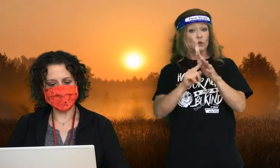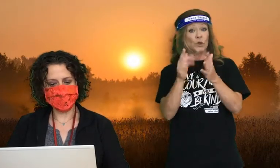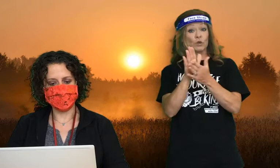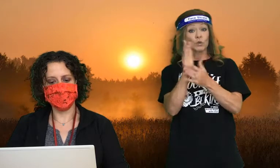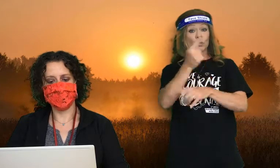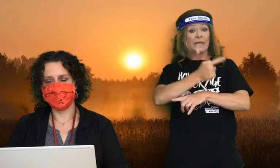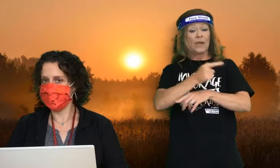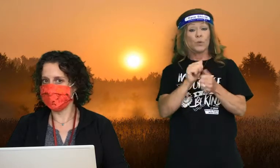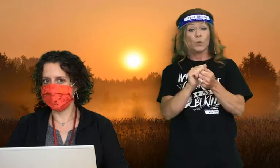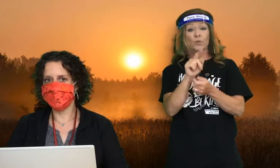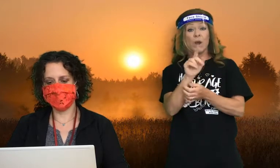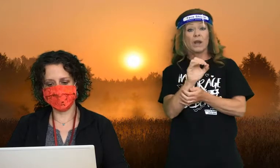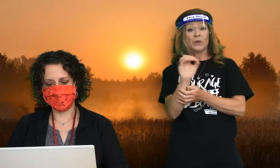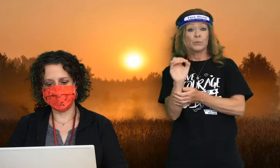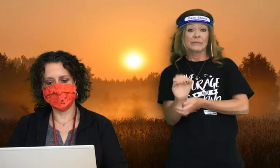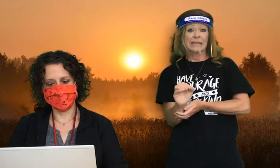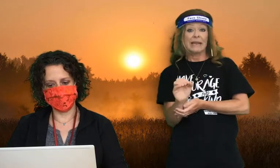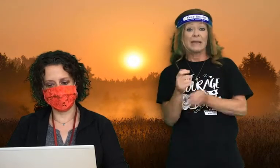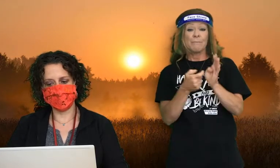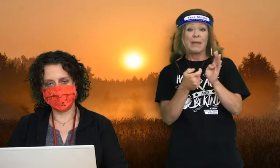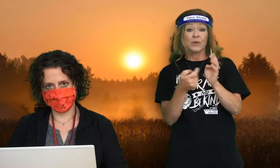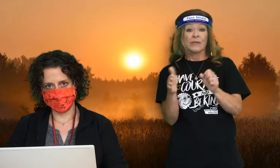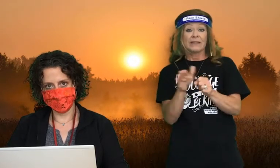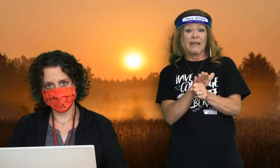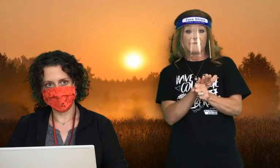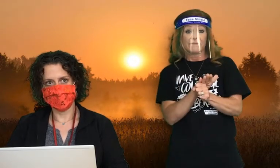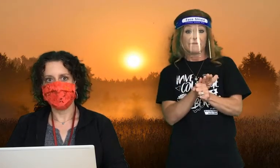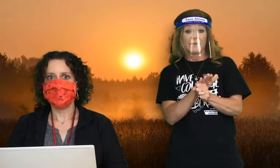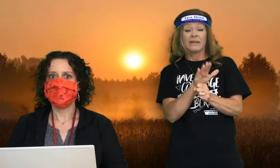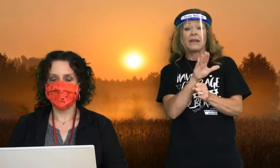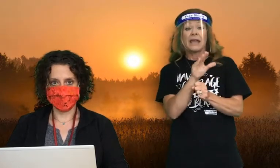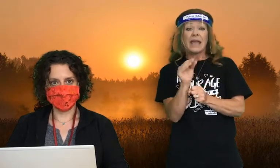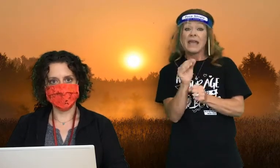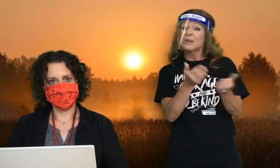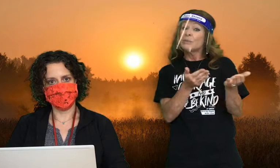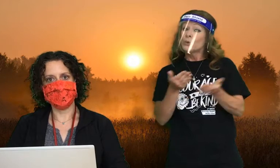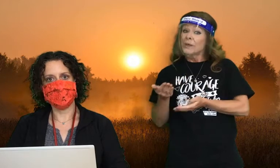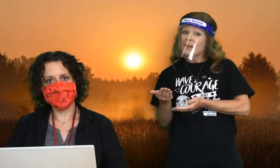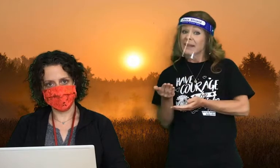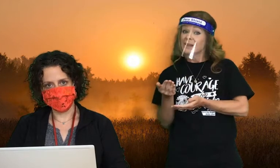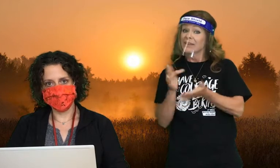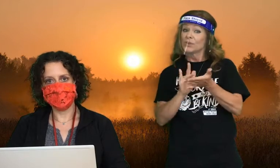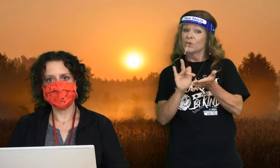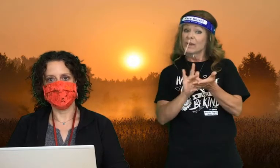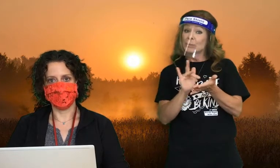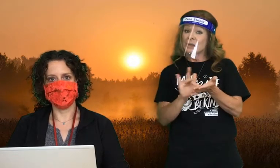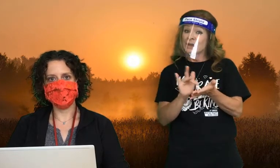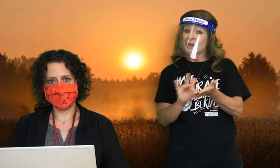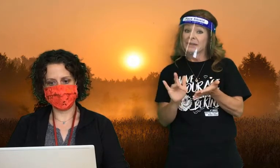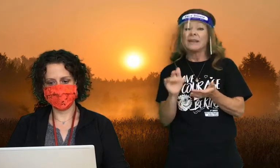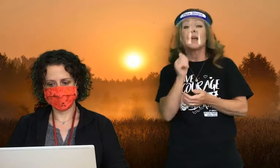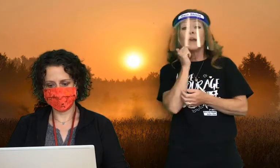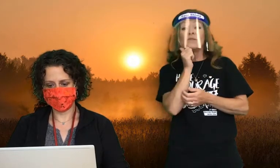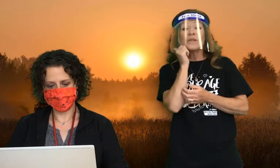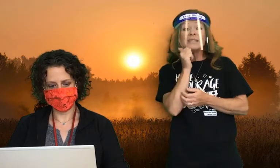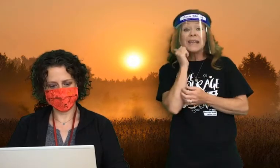the school day with a 100% battery level and bring your iPad with you every